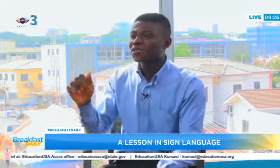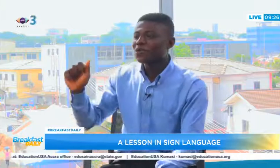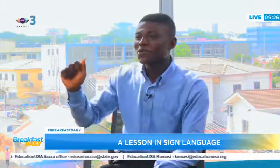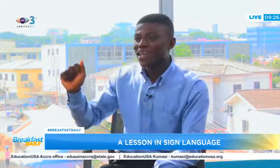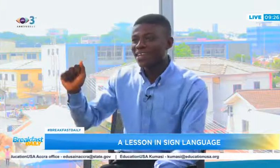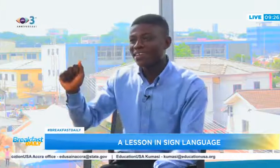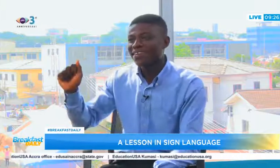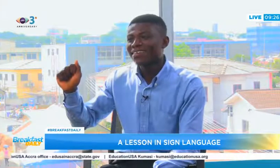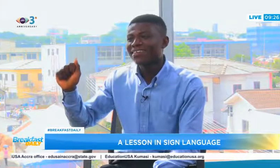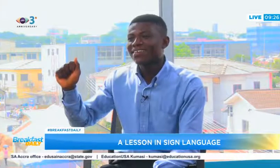So A,